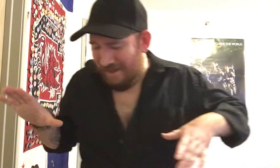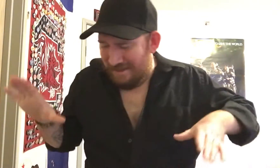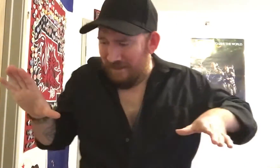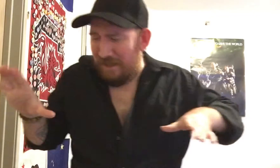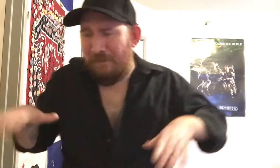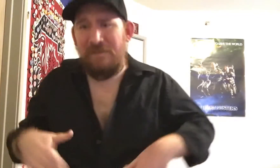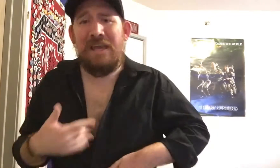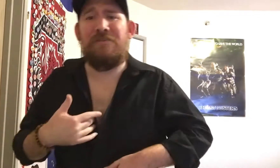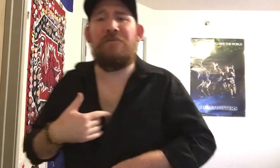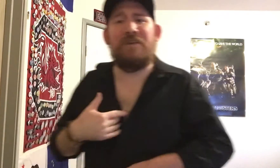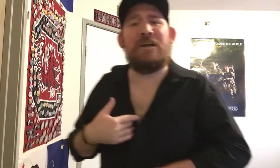her,